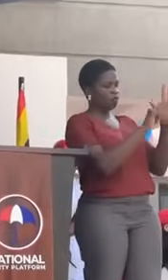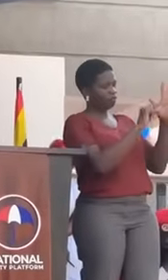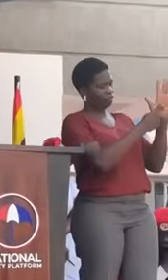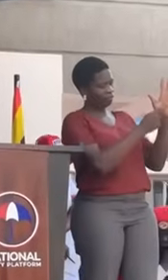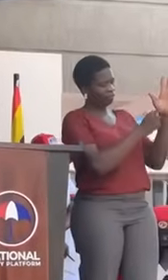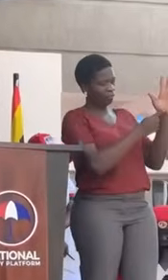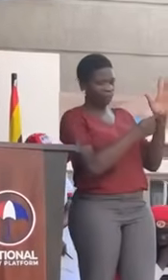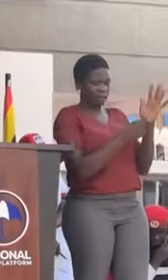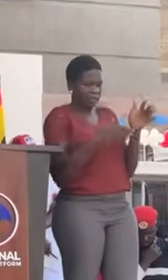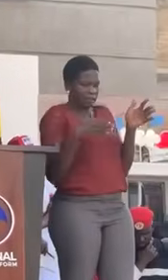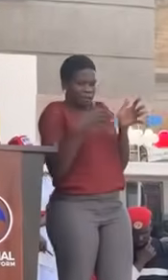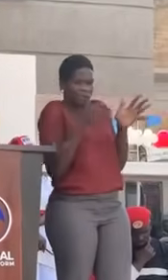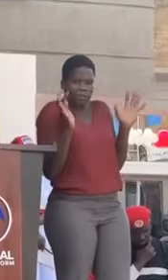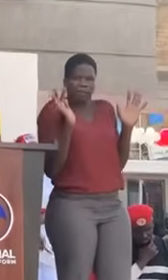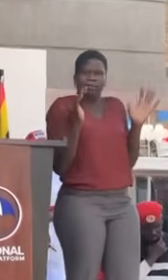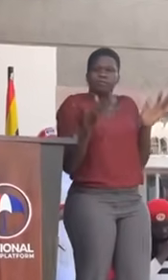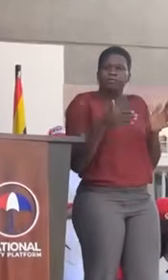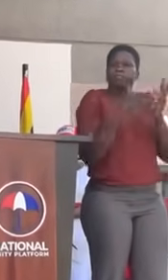akasumuluzo